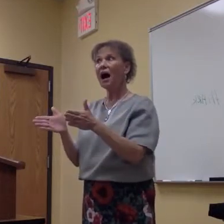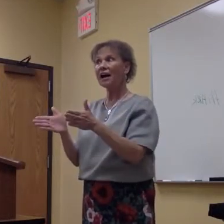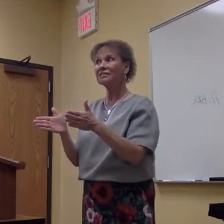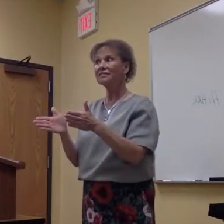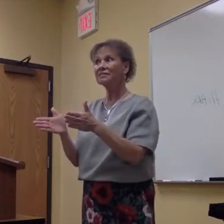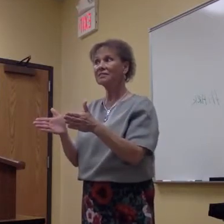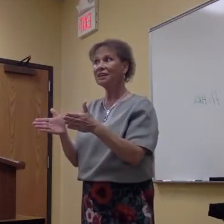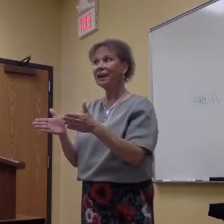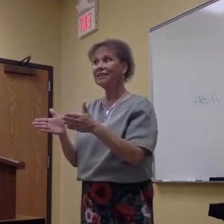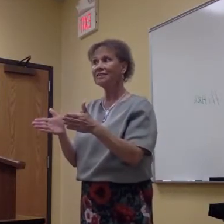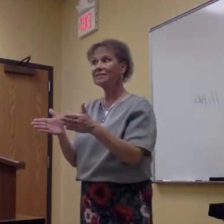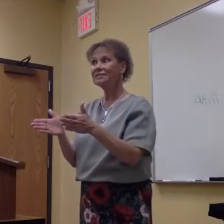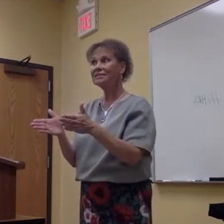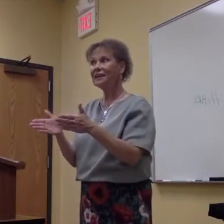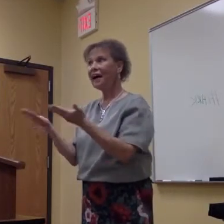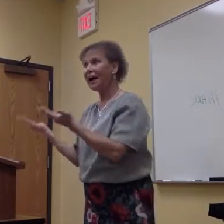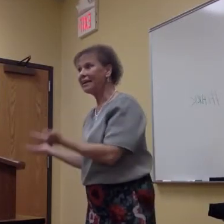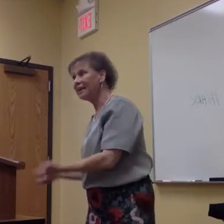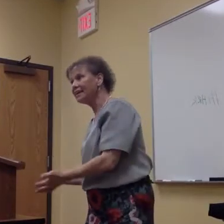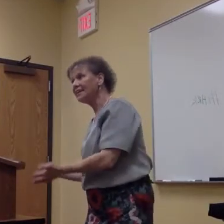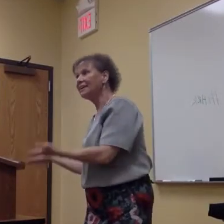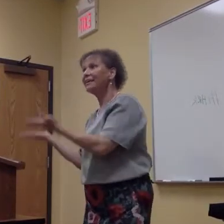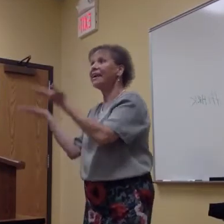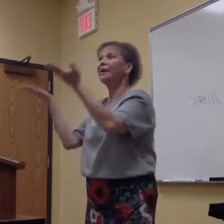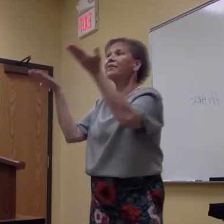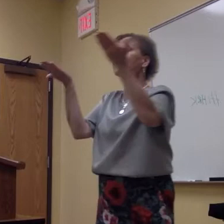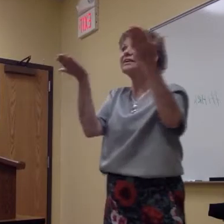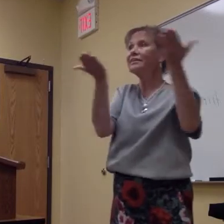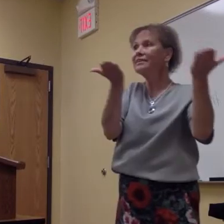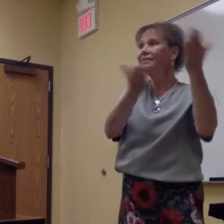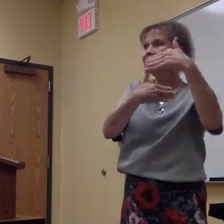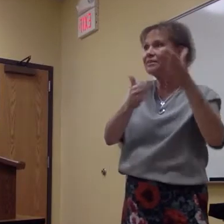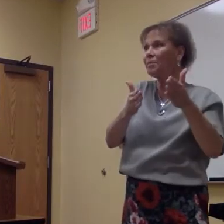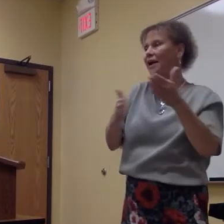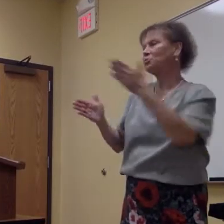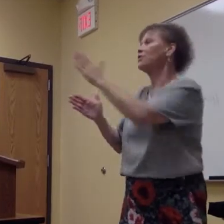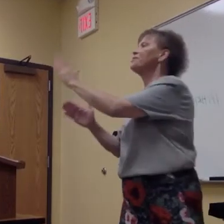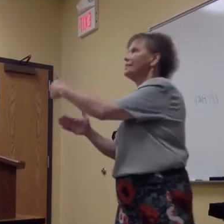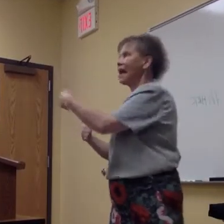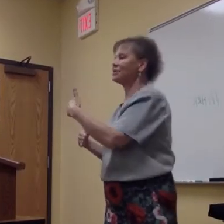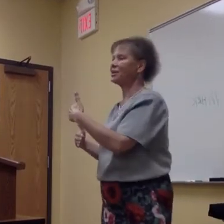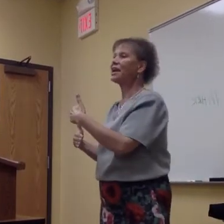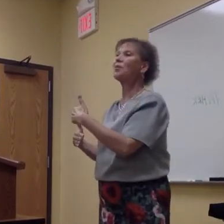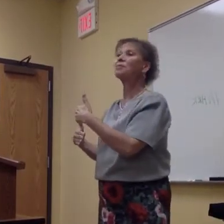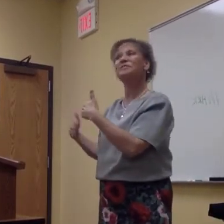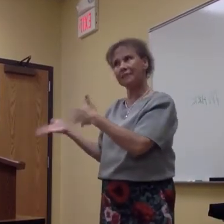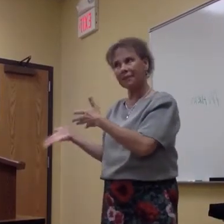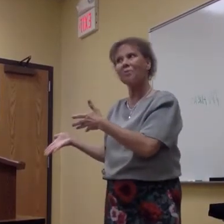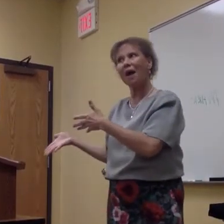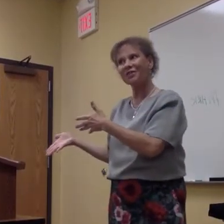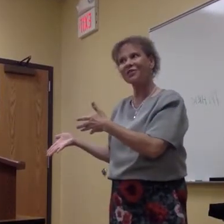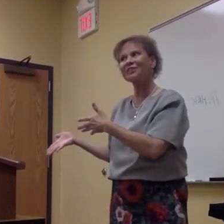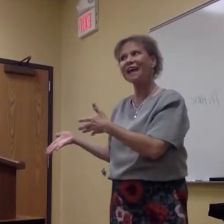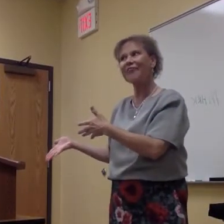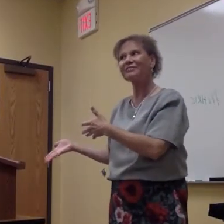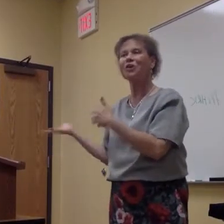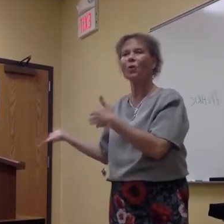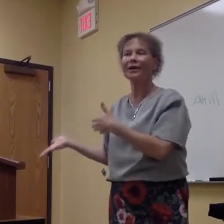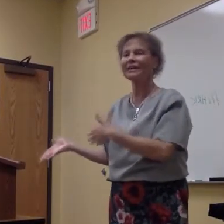box, all right? I can carry the box, or actually I would set up the box first. I have to know where it is